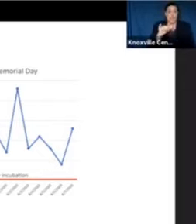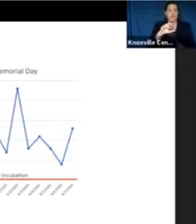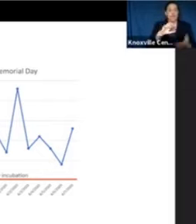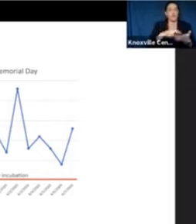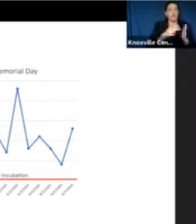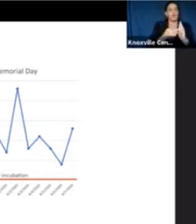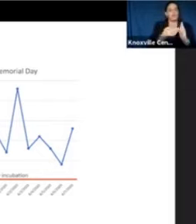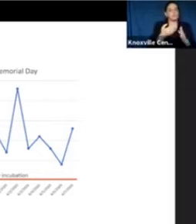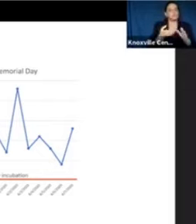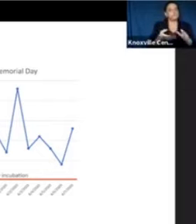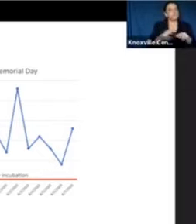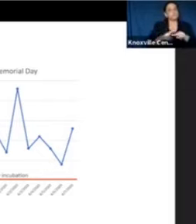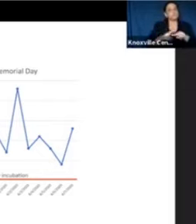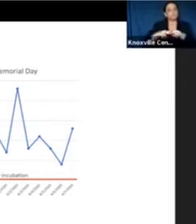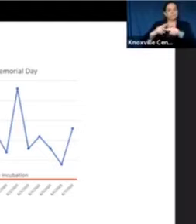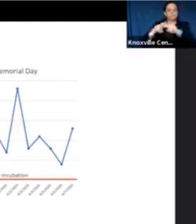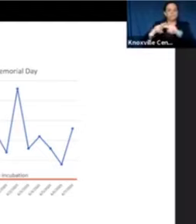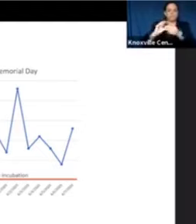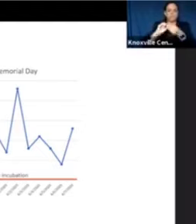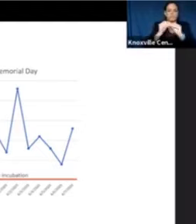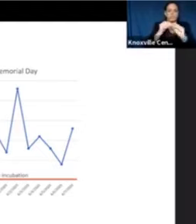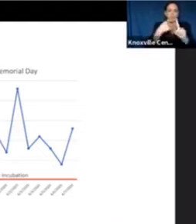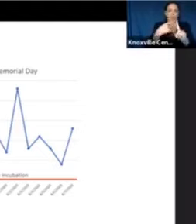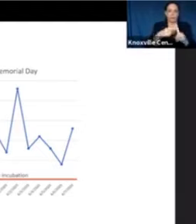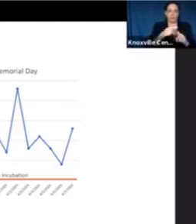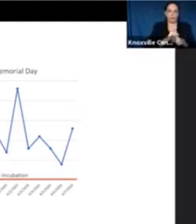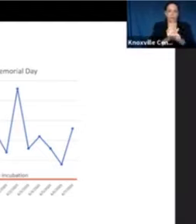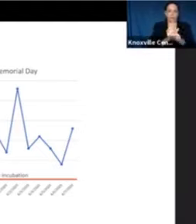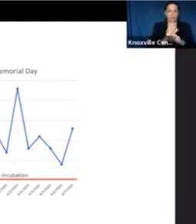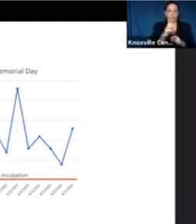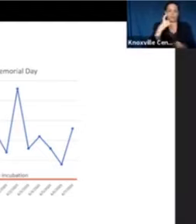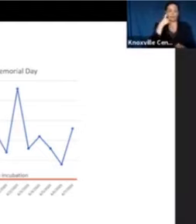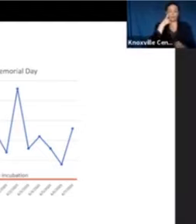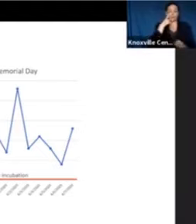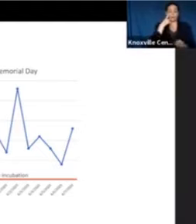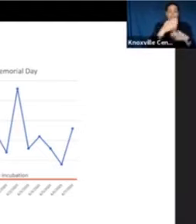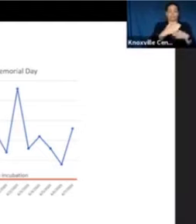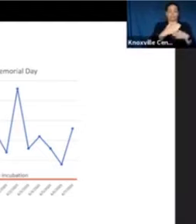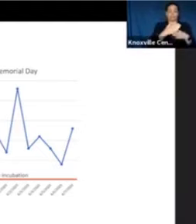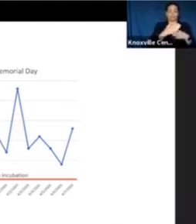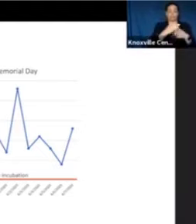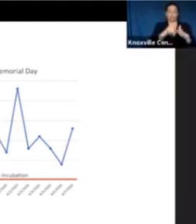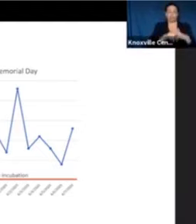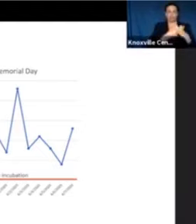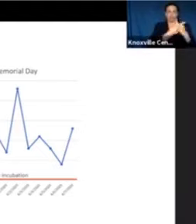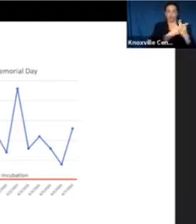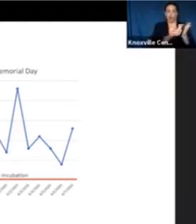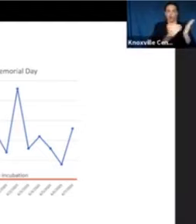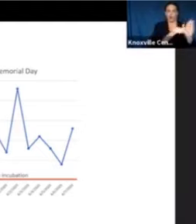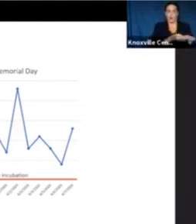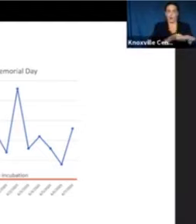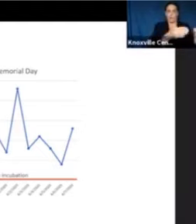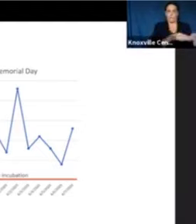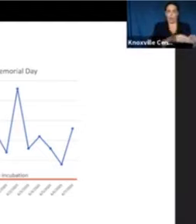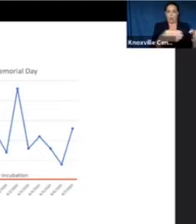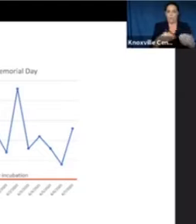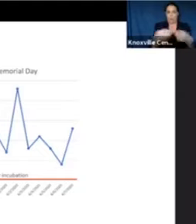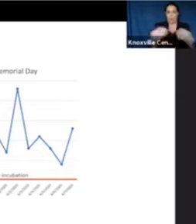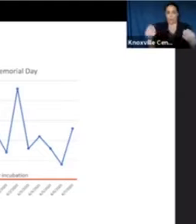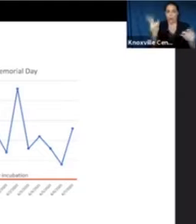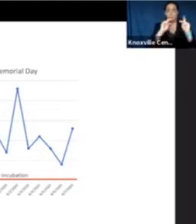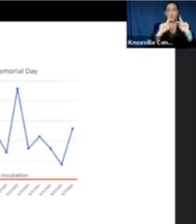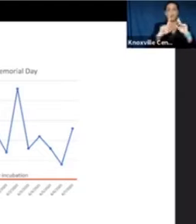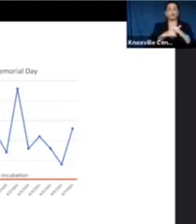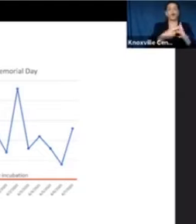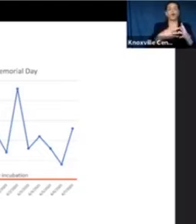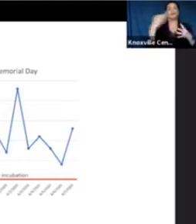ramp up. This is where we had just come out of or entered the reopening phases, and people were starting to get out and about more,